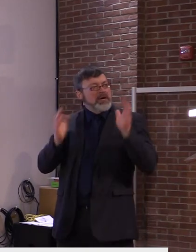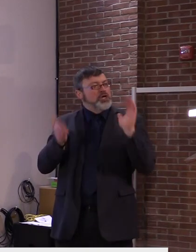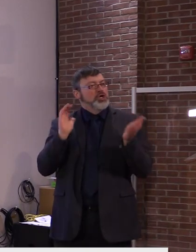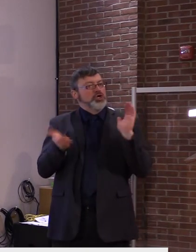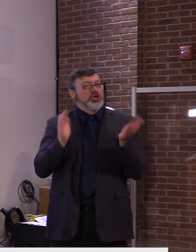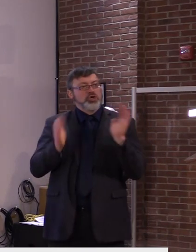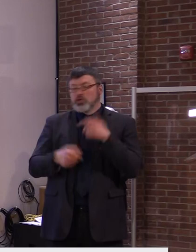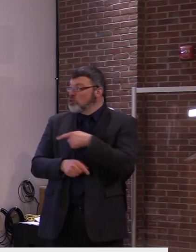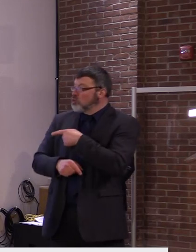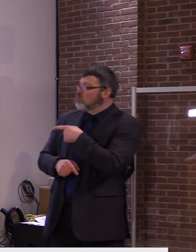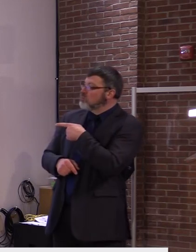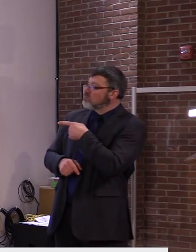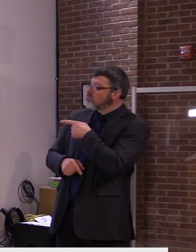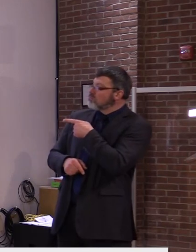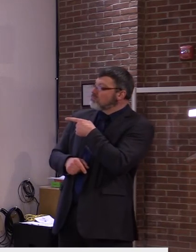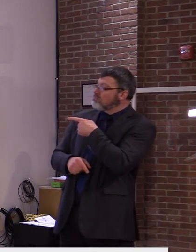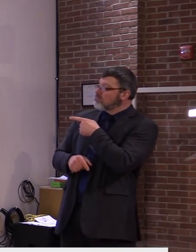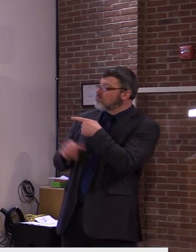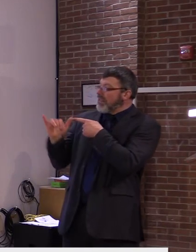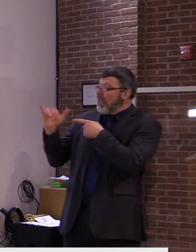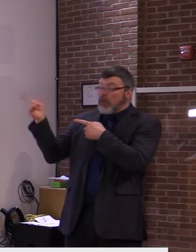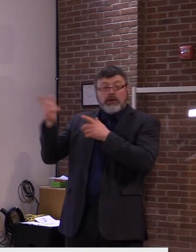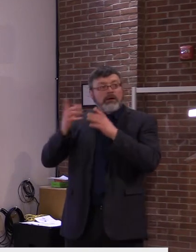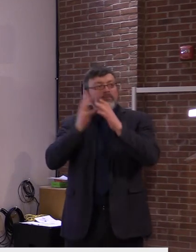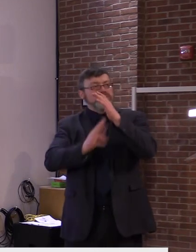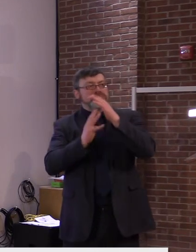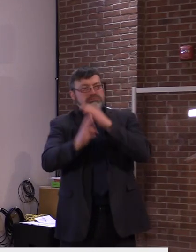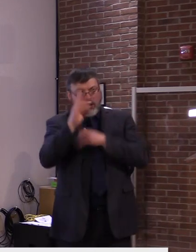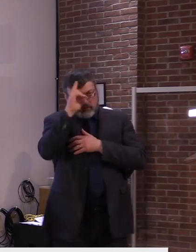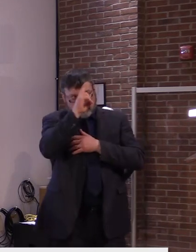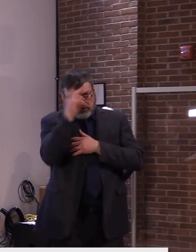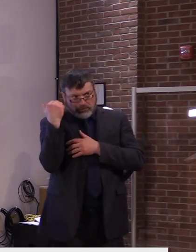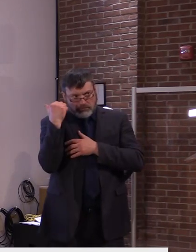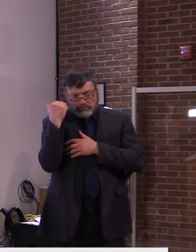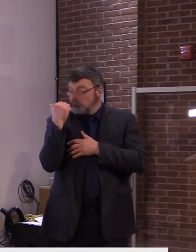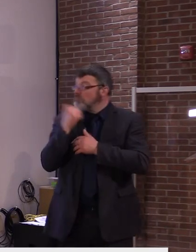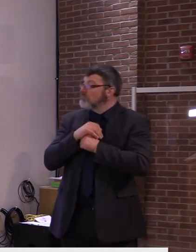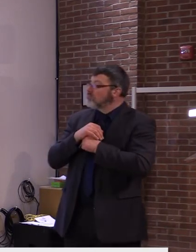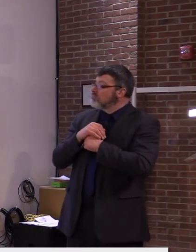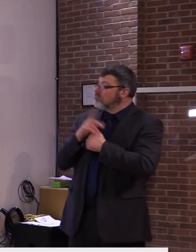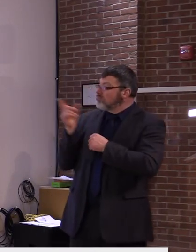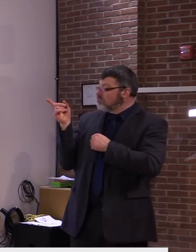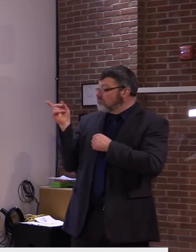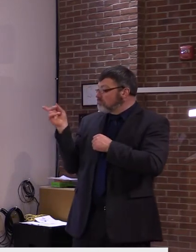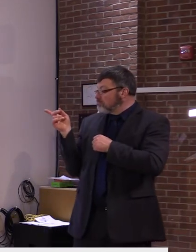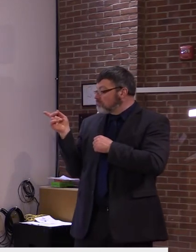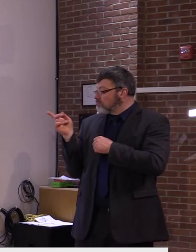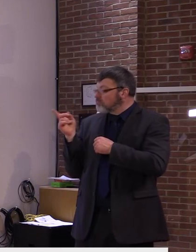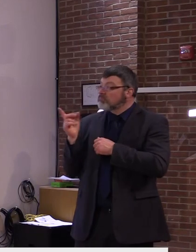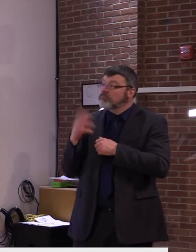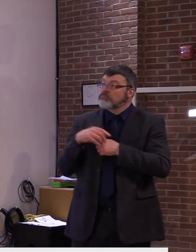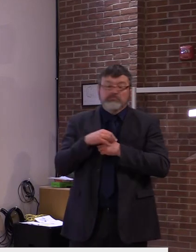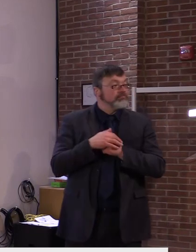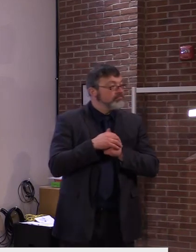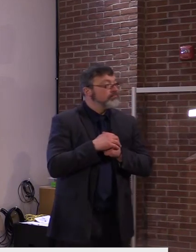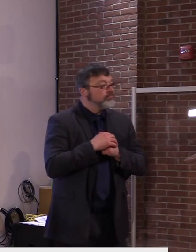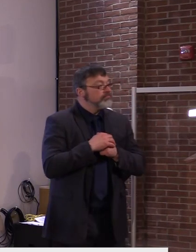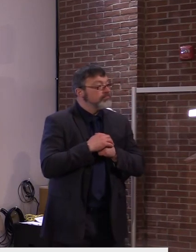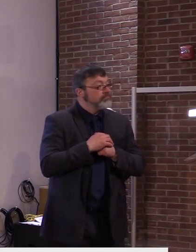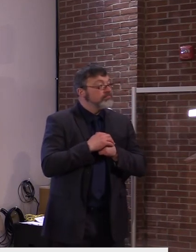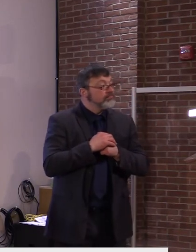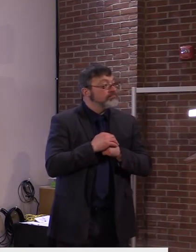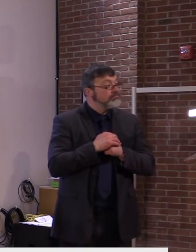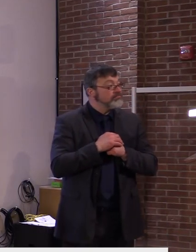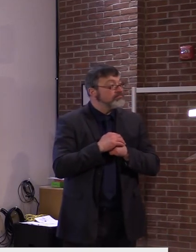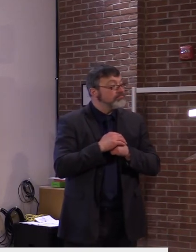this slide of percent of emergent care visits for symptoms related to diseases like COVID and influenza,